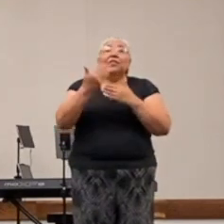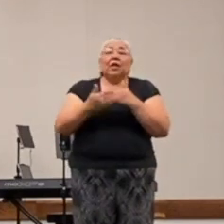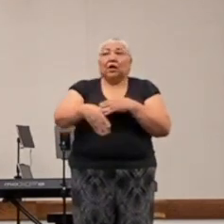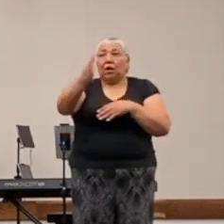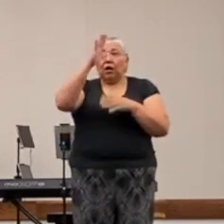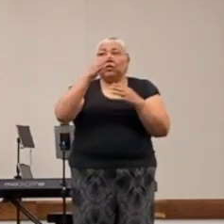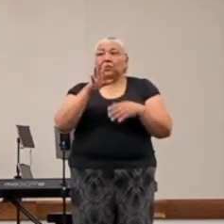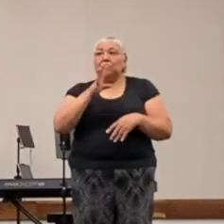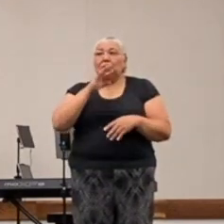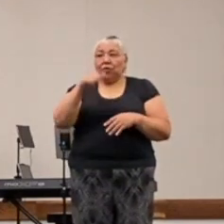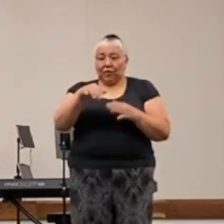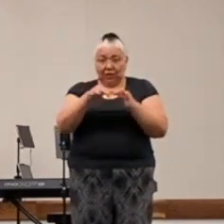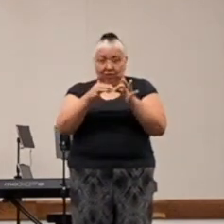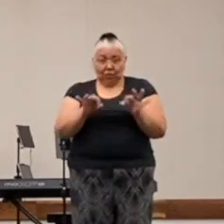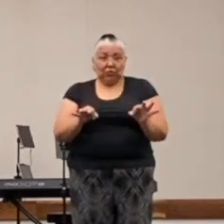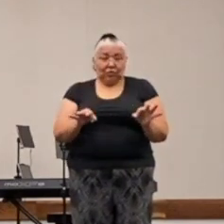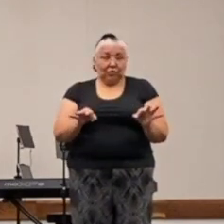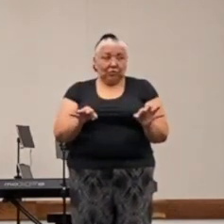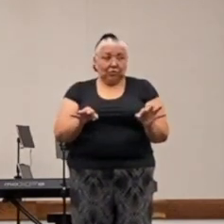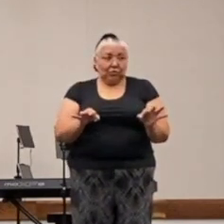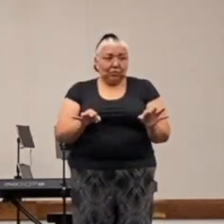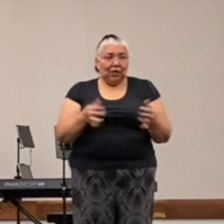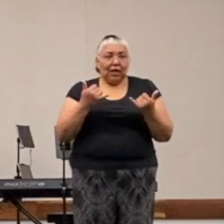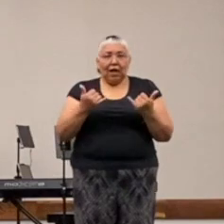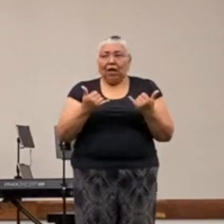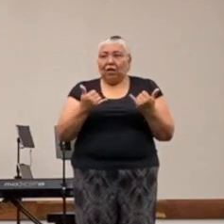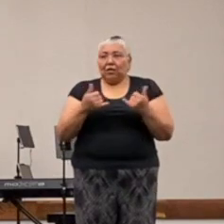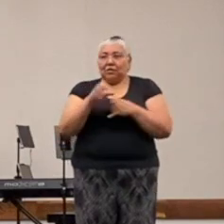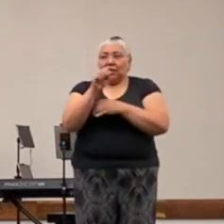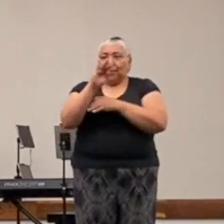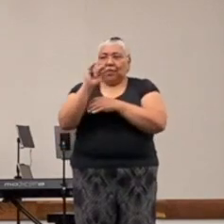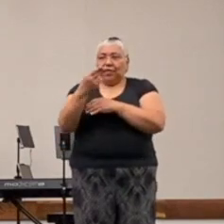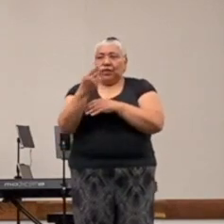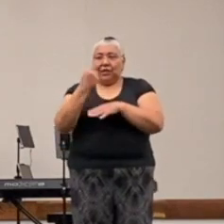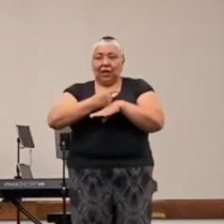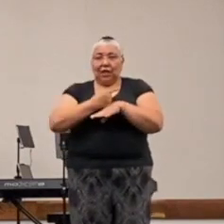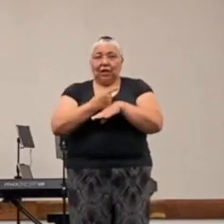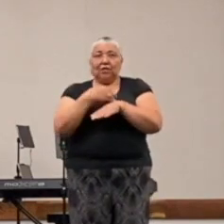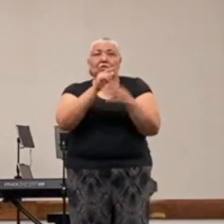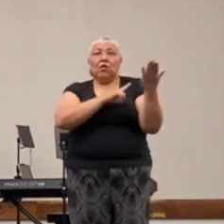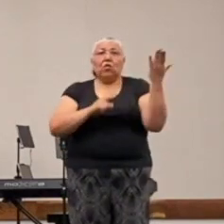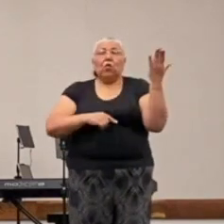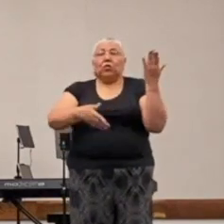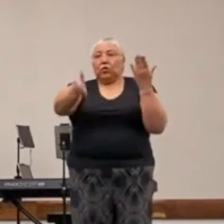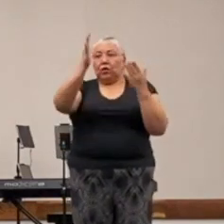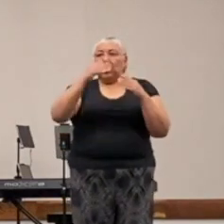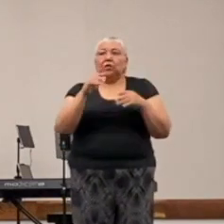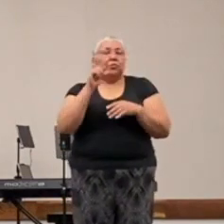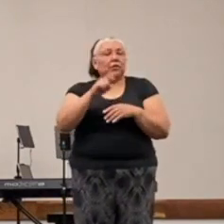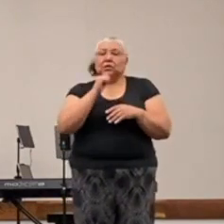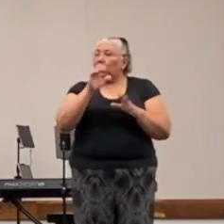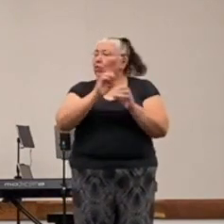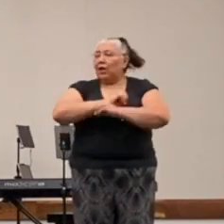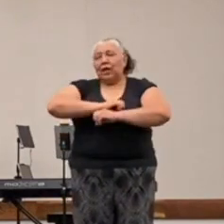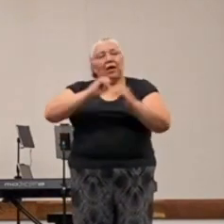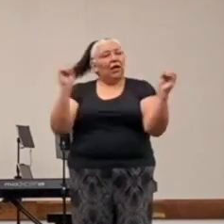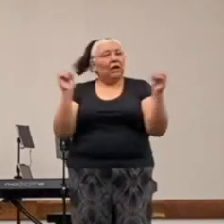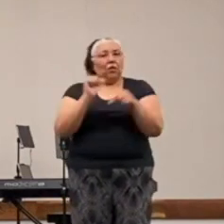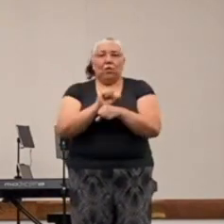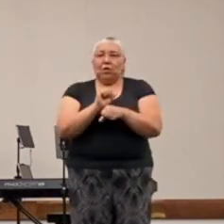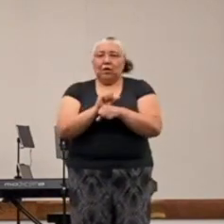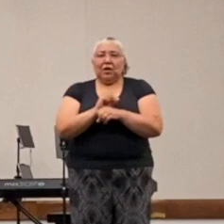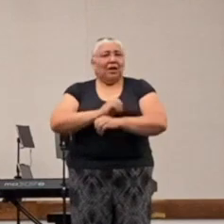words. Okay. So the seventh day to the Lord your God. You must not do any work. Say any